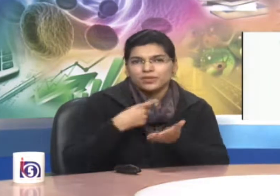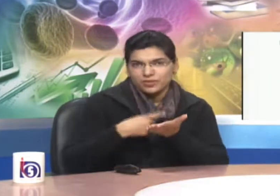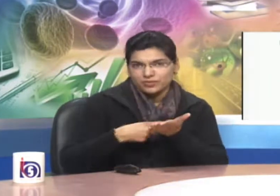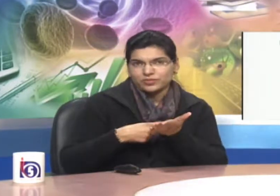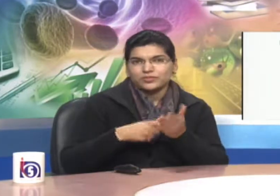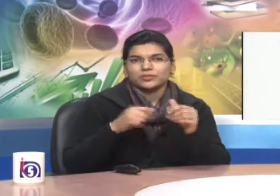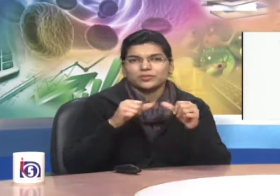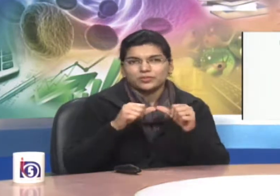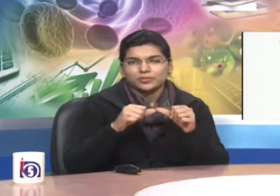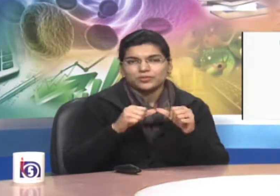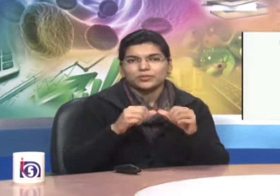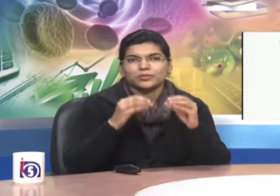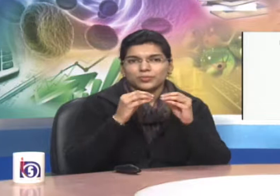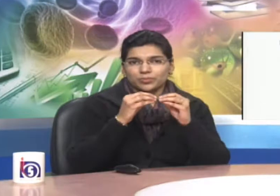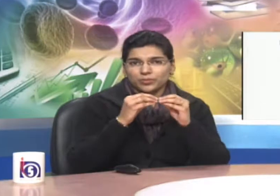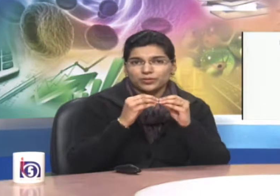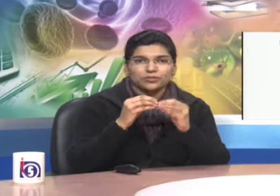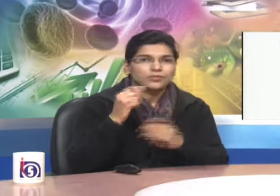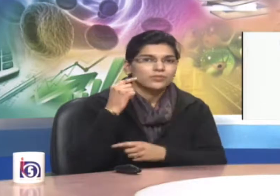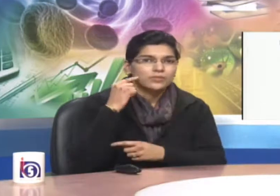Rabindranath Tagore.